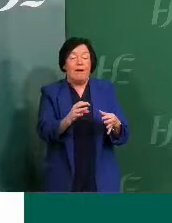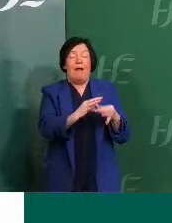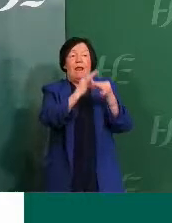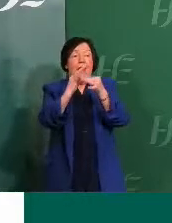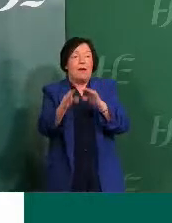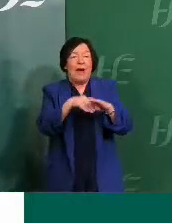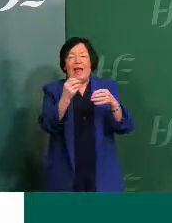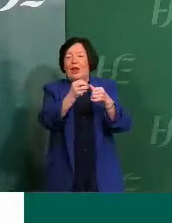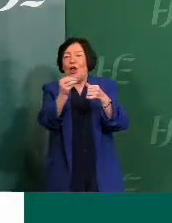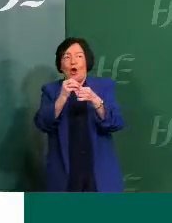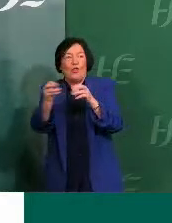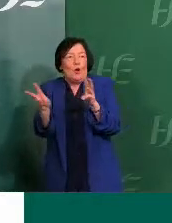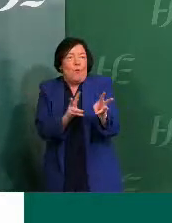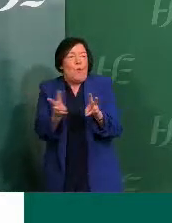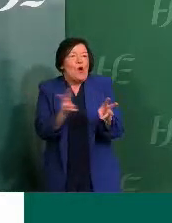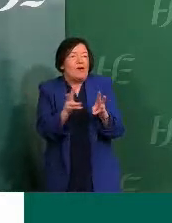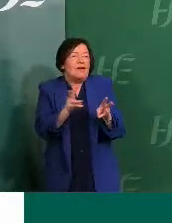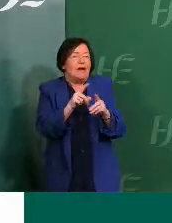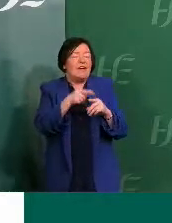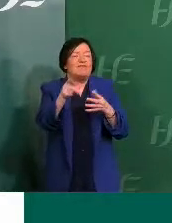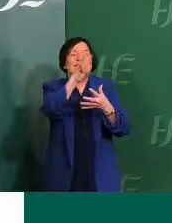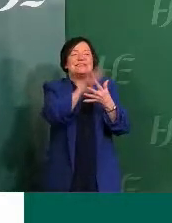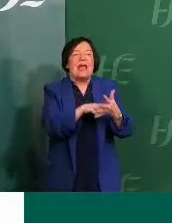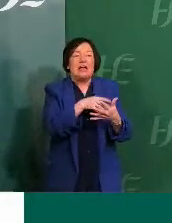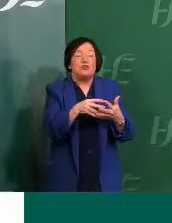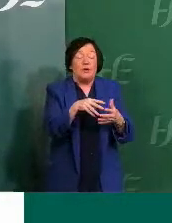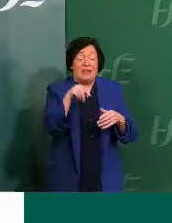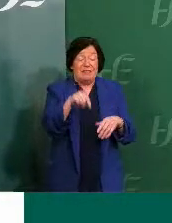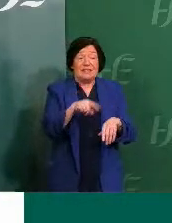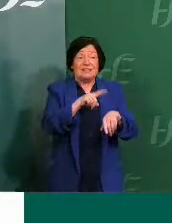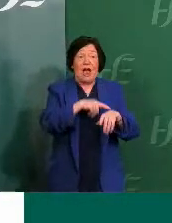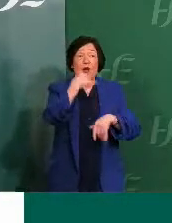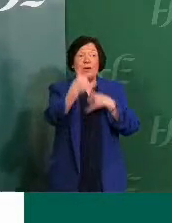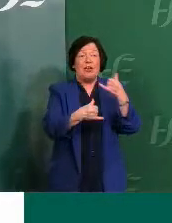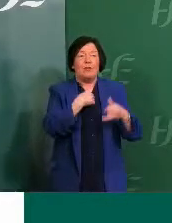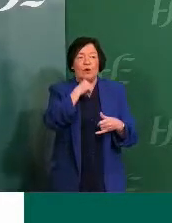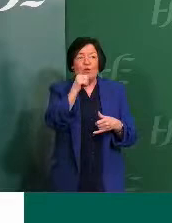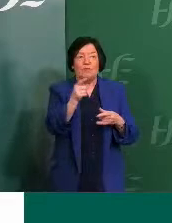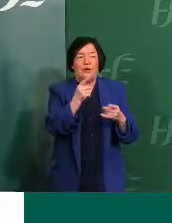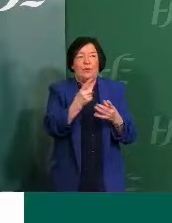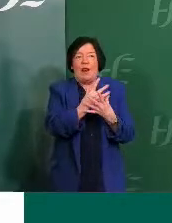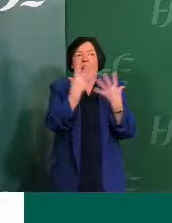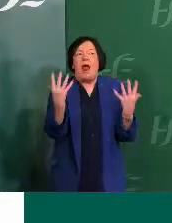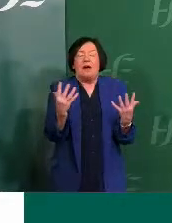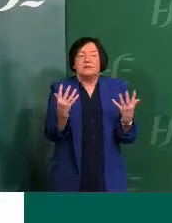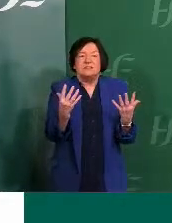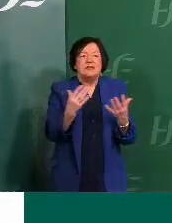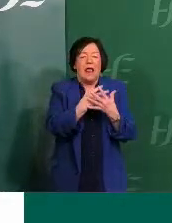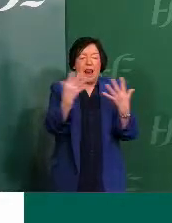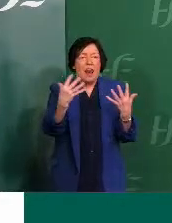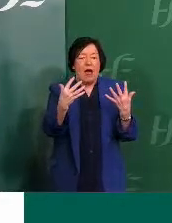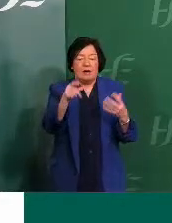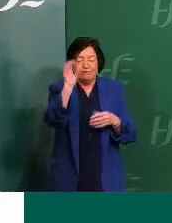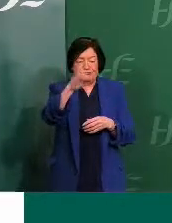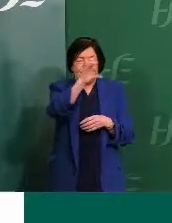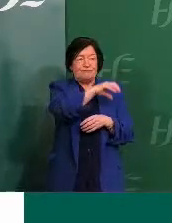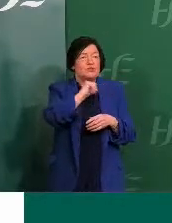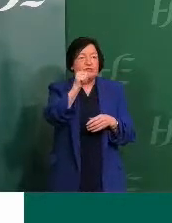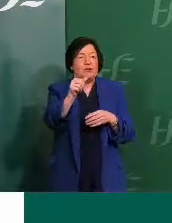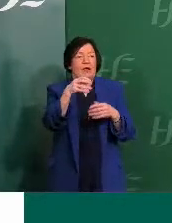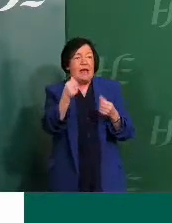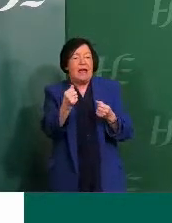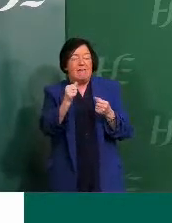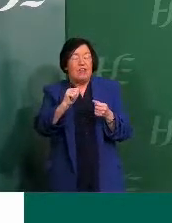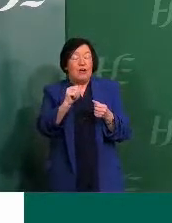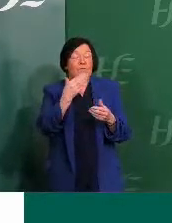then any other work that we need to do in terms of scheduled work. And obviously this time of year, we wouldn't be doing very much of that. So most sites do not book many